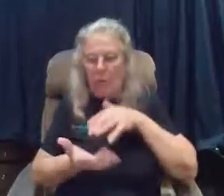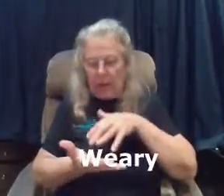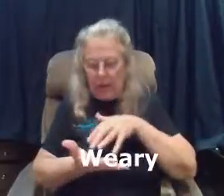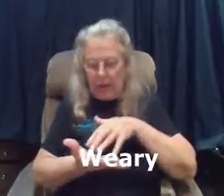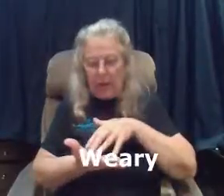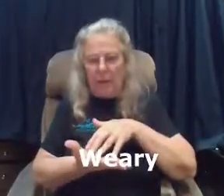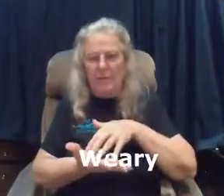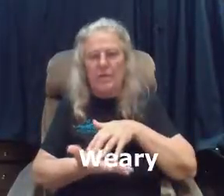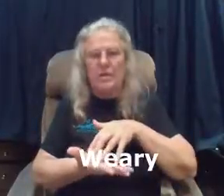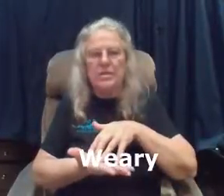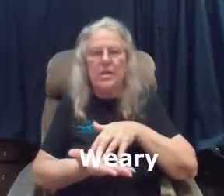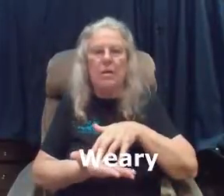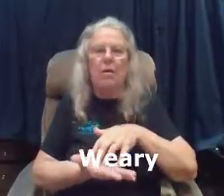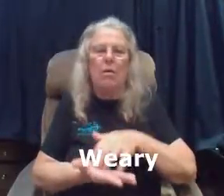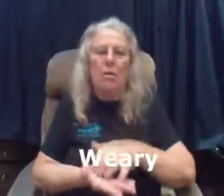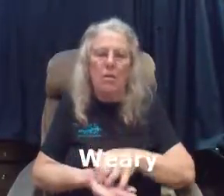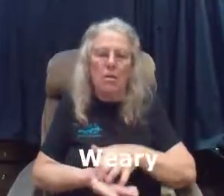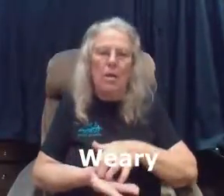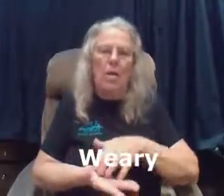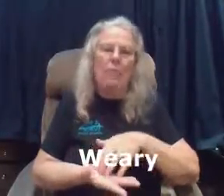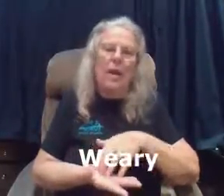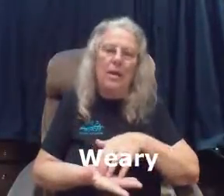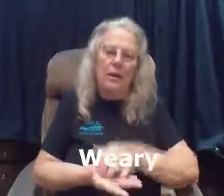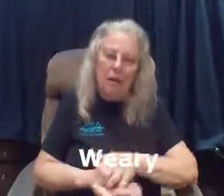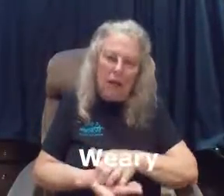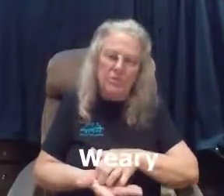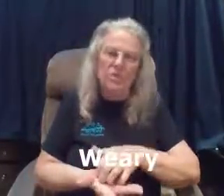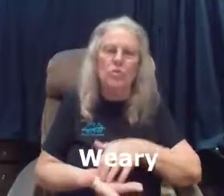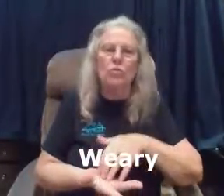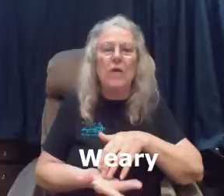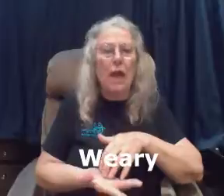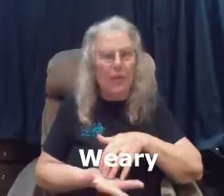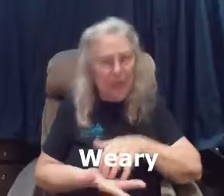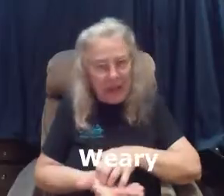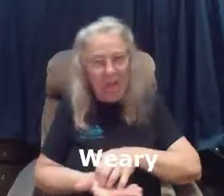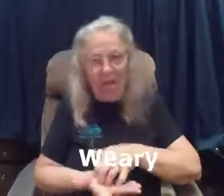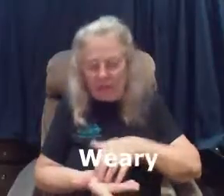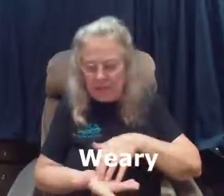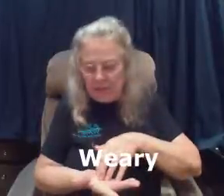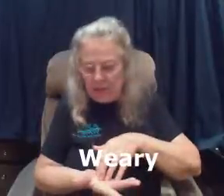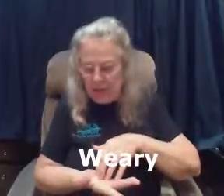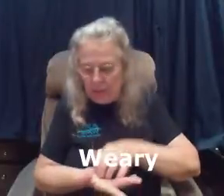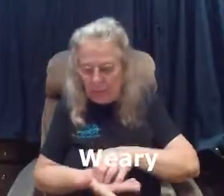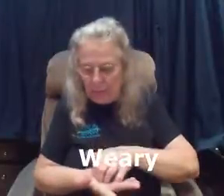Weary, and you're going to see, oh, I'm just so tired I can't hardly stand up.